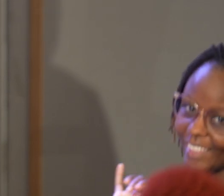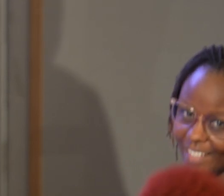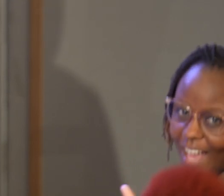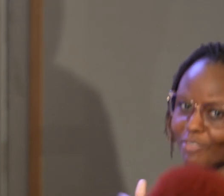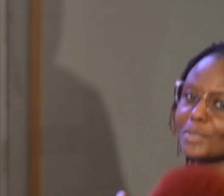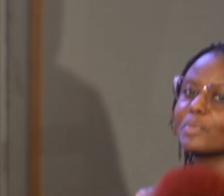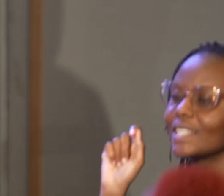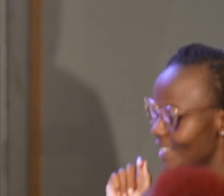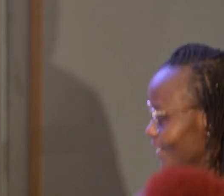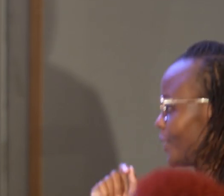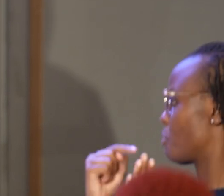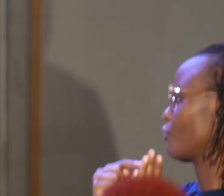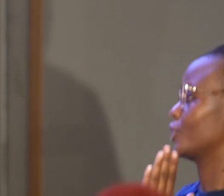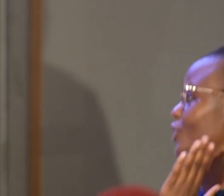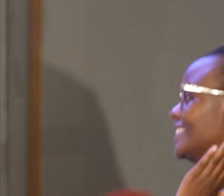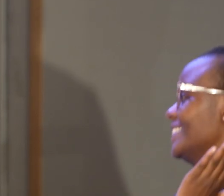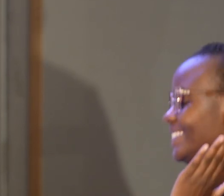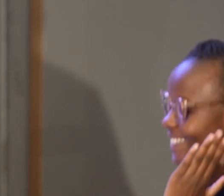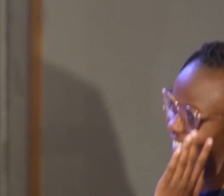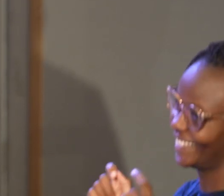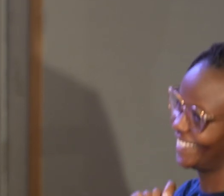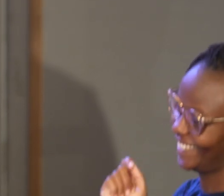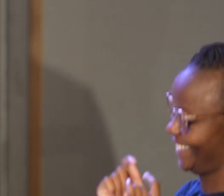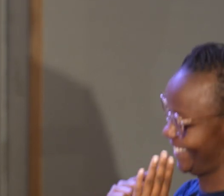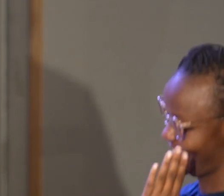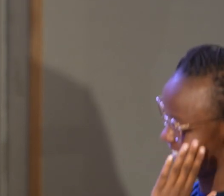has several provisions, one of which is on